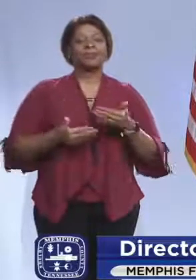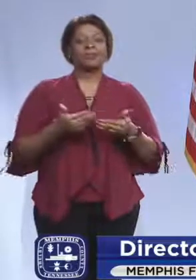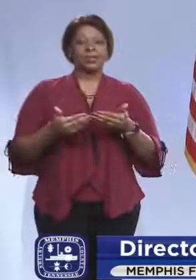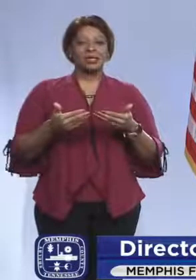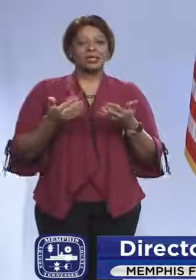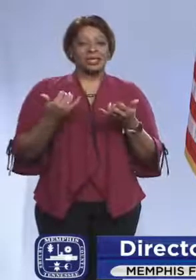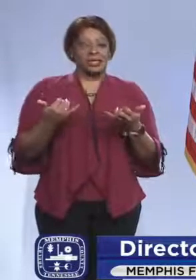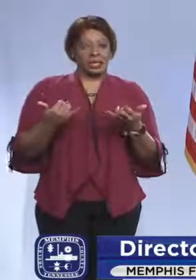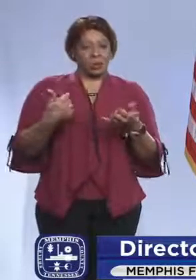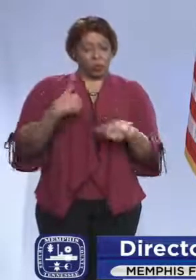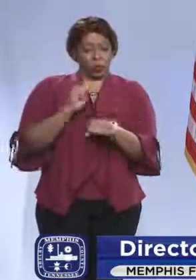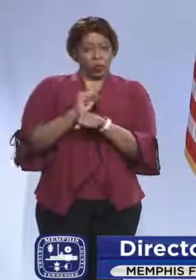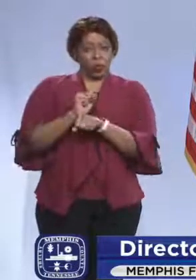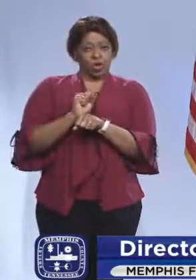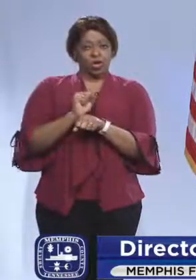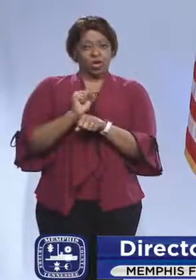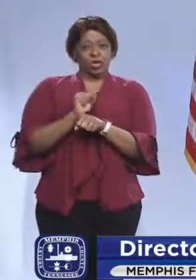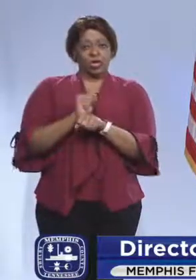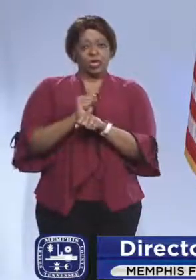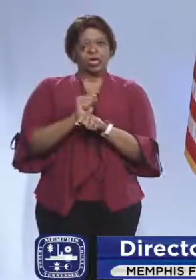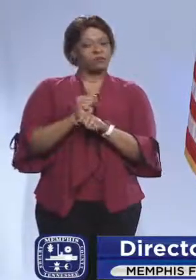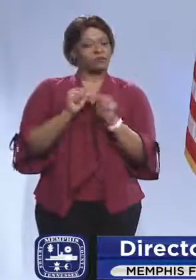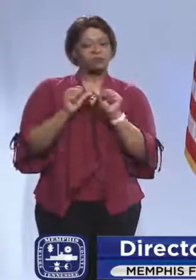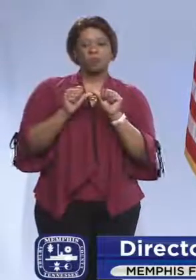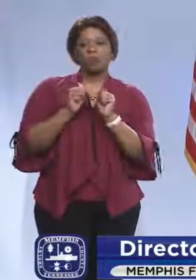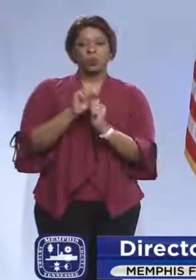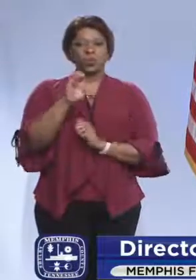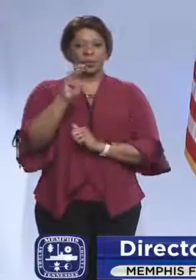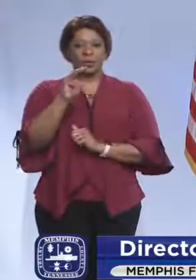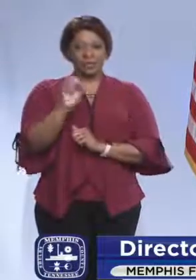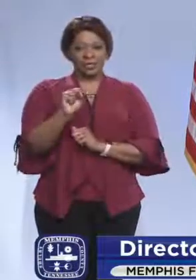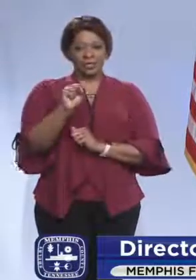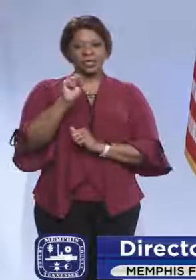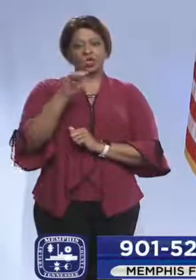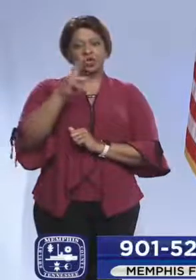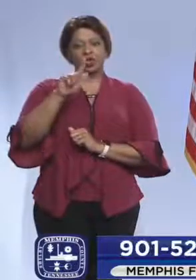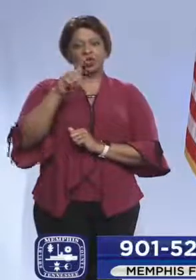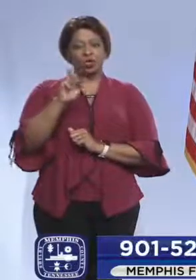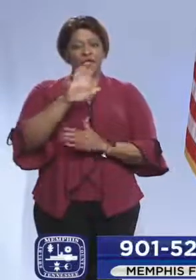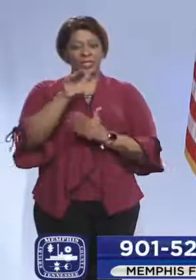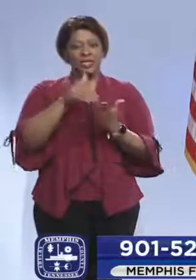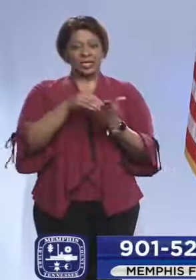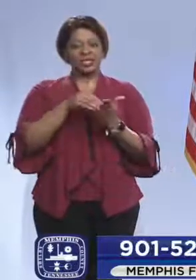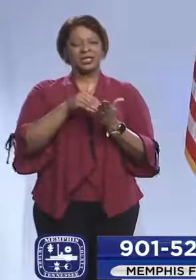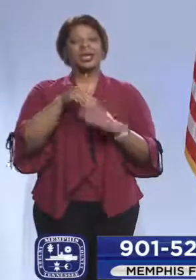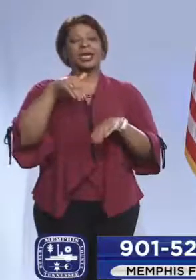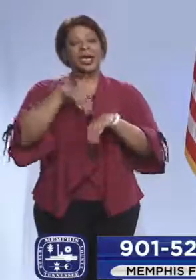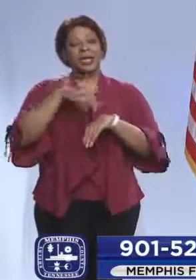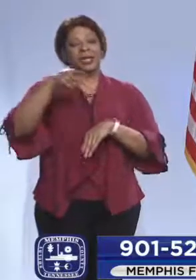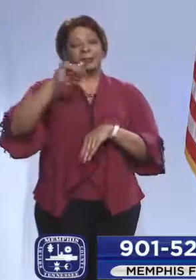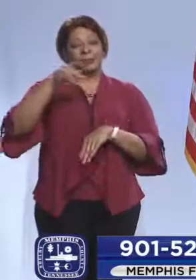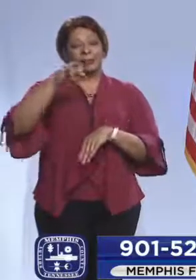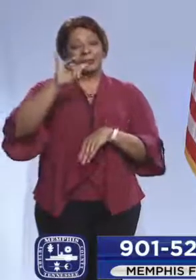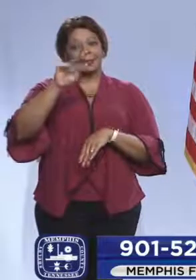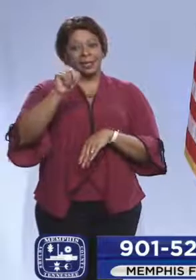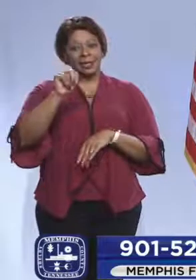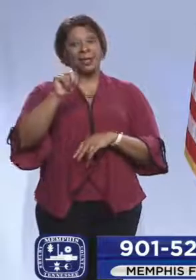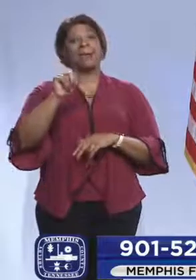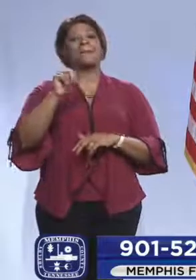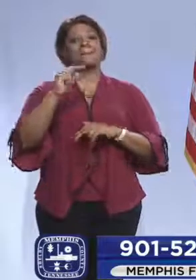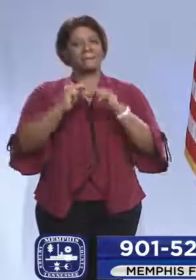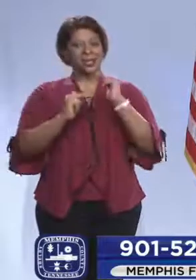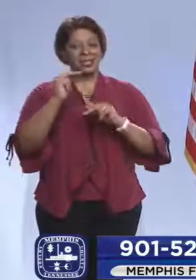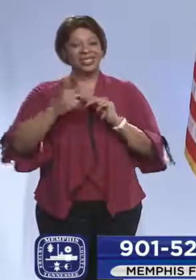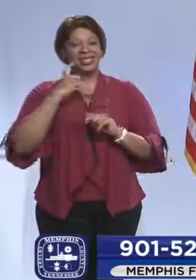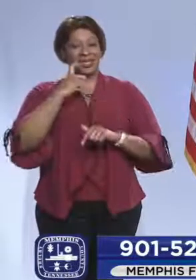also we've been working very diligently on an EMS surge center over at the Pipkin building, and that's just in place so that when